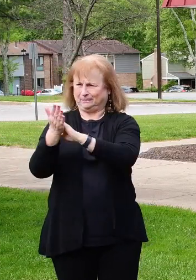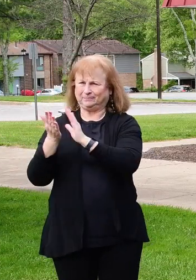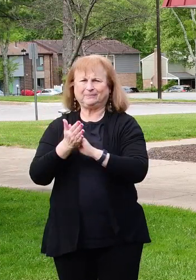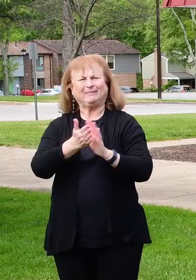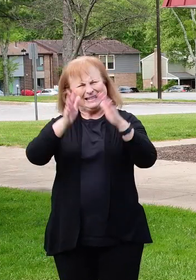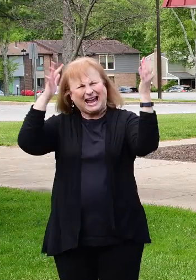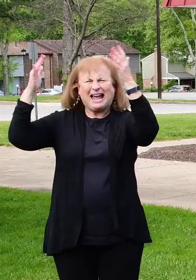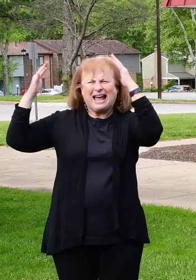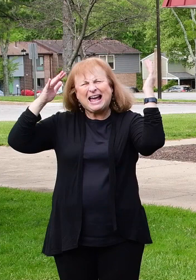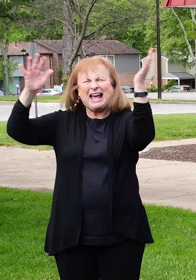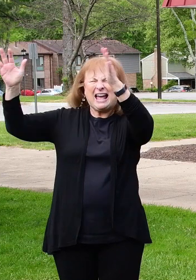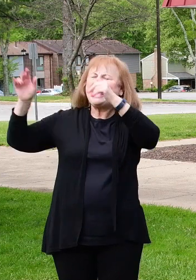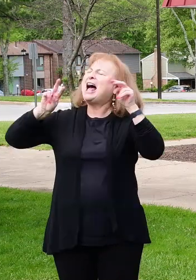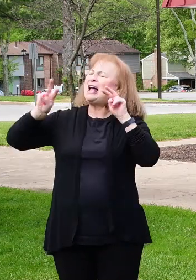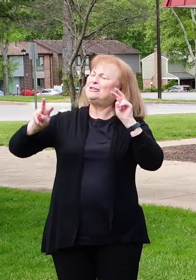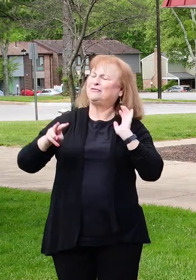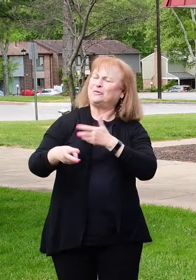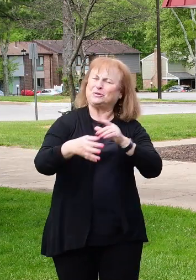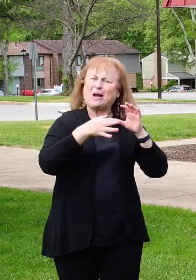to our partnership,